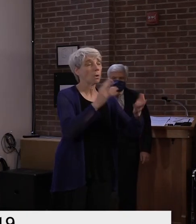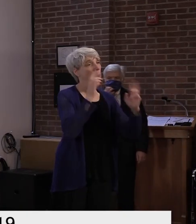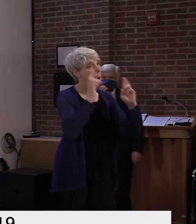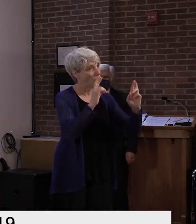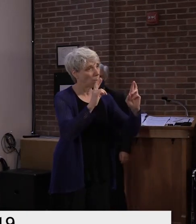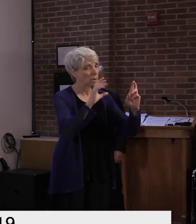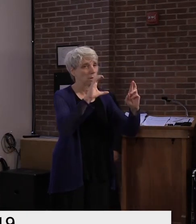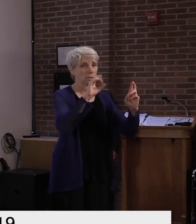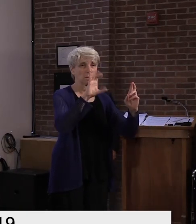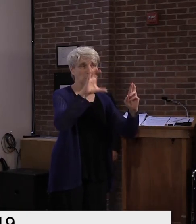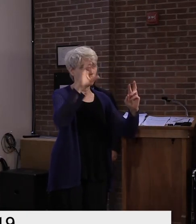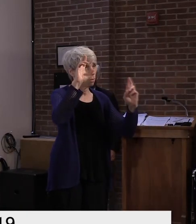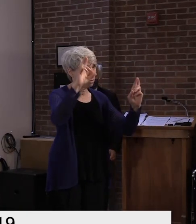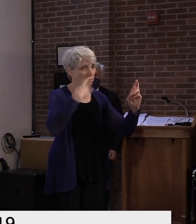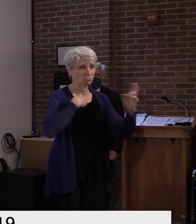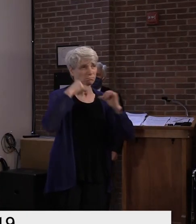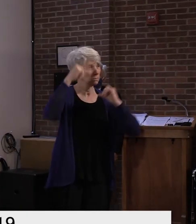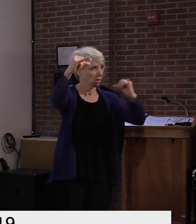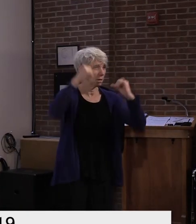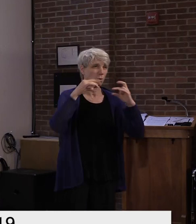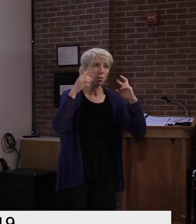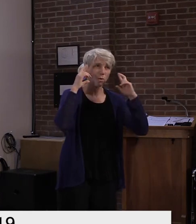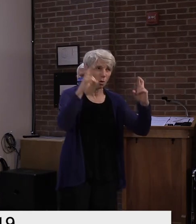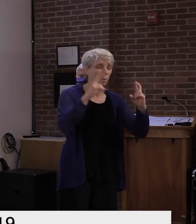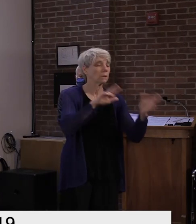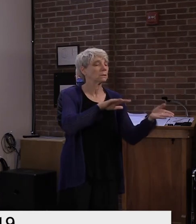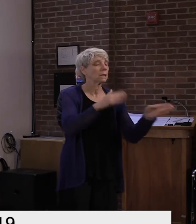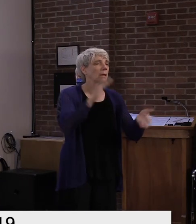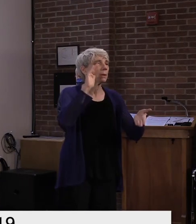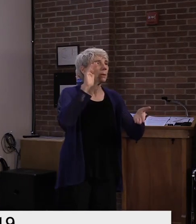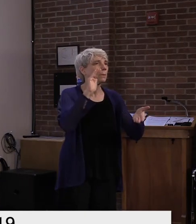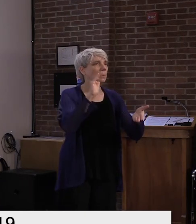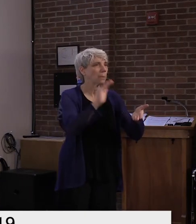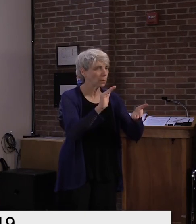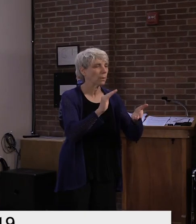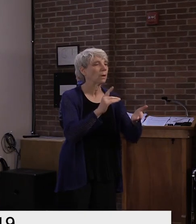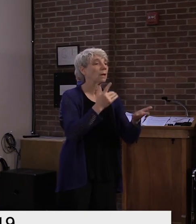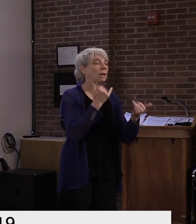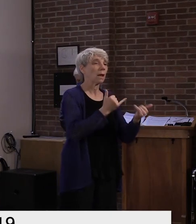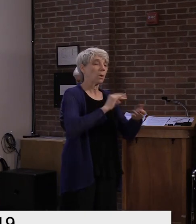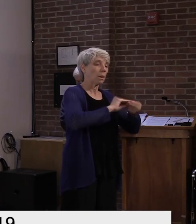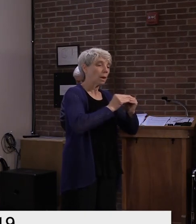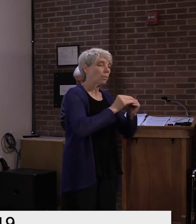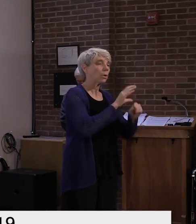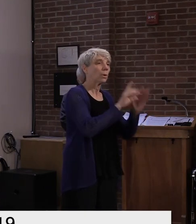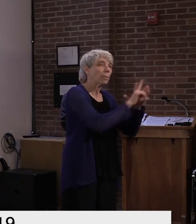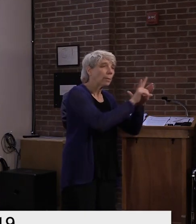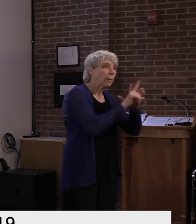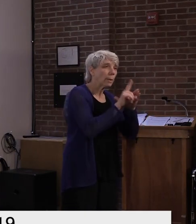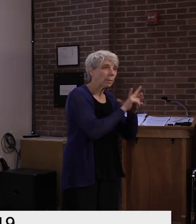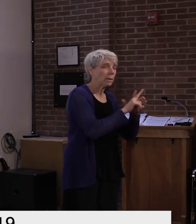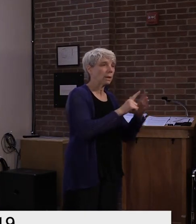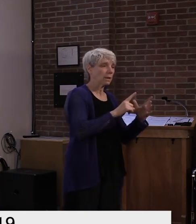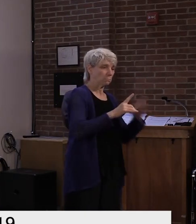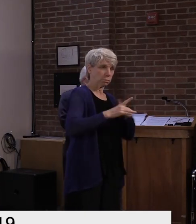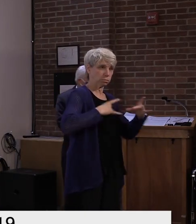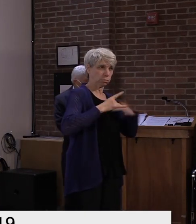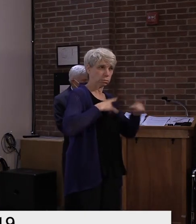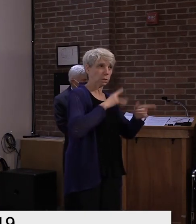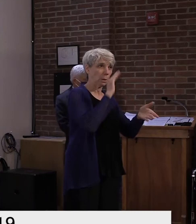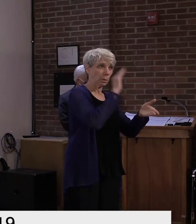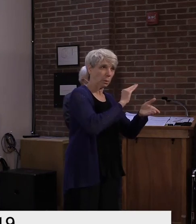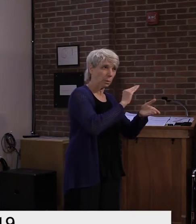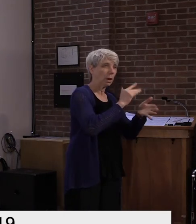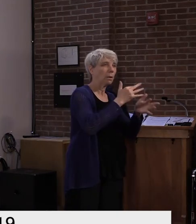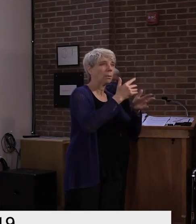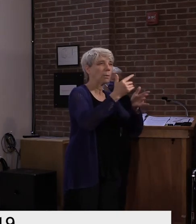hope and everyone's hope as we see cases continue to decline, and hopefully deaths will follow that decline as well.